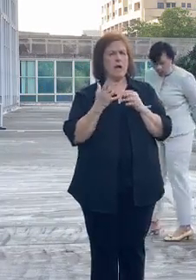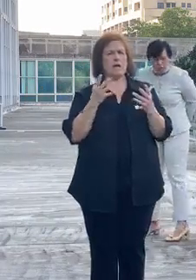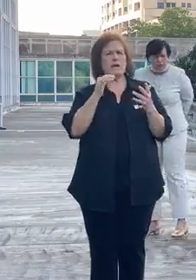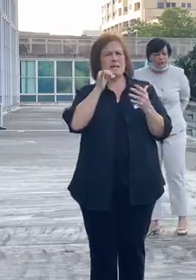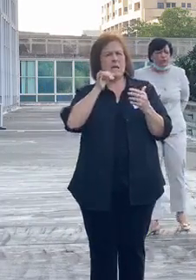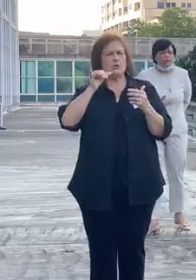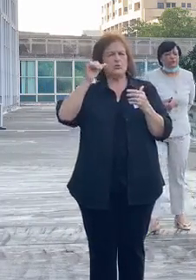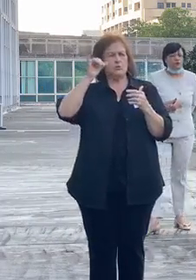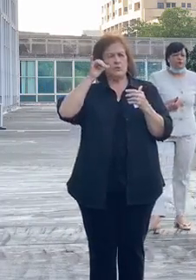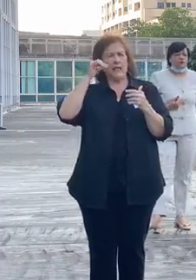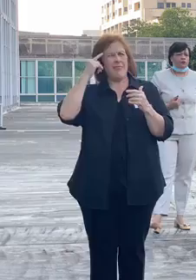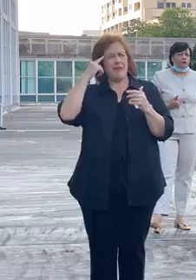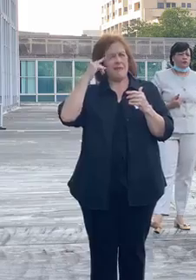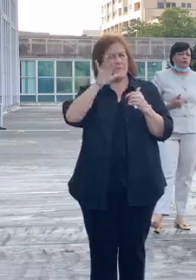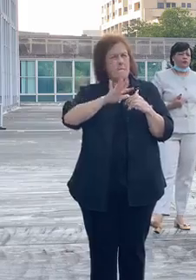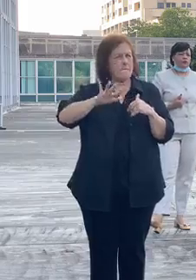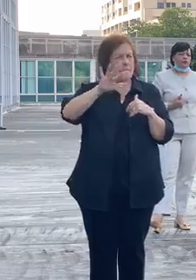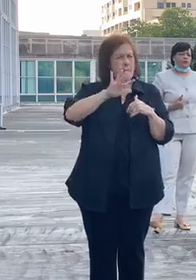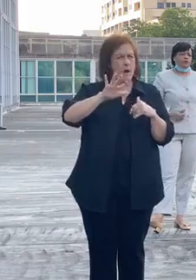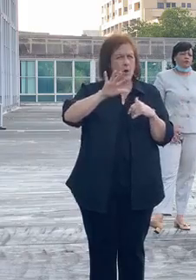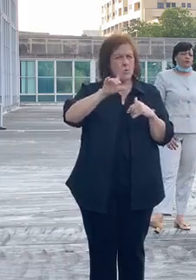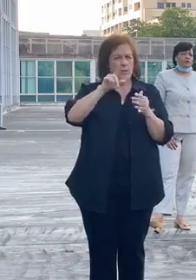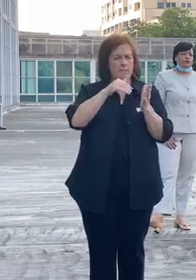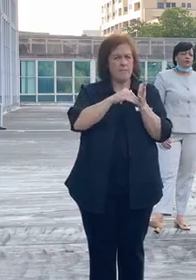As of yesterday, I would estimate it to be about